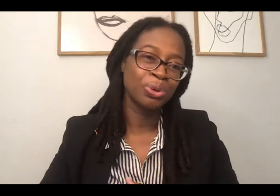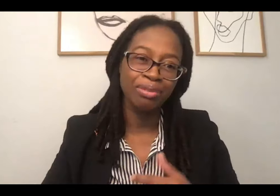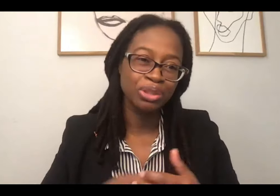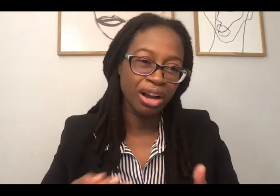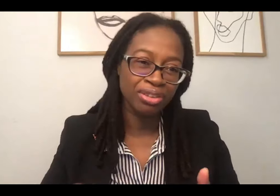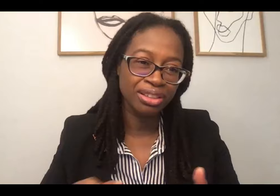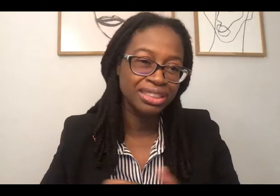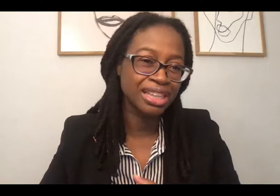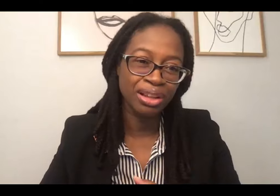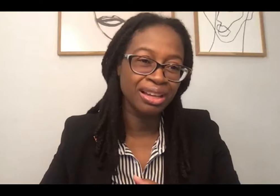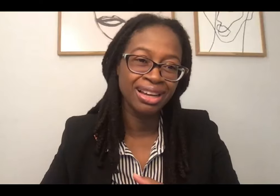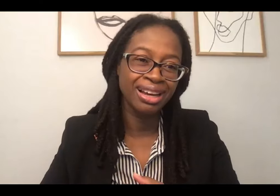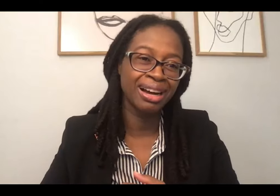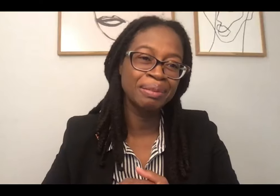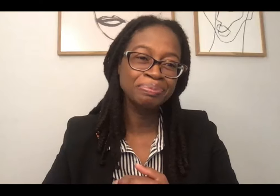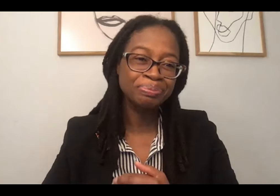have to travel several